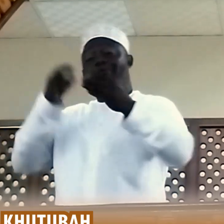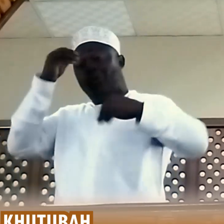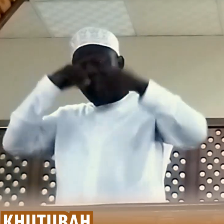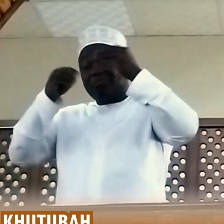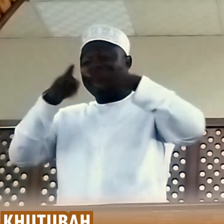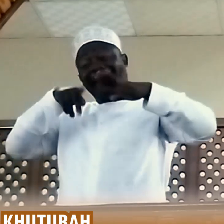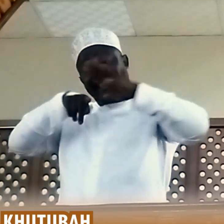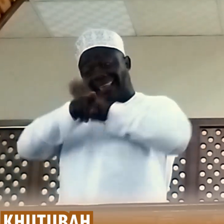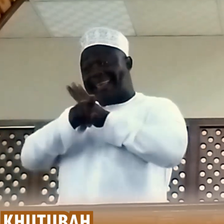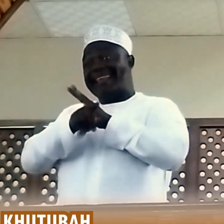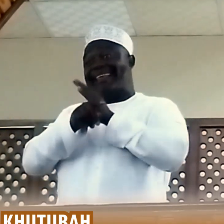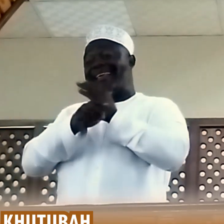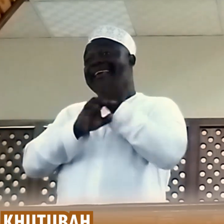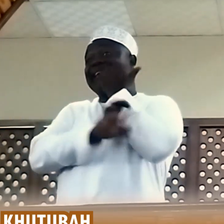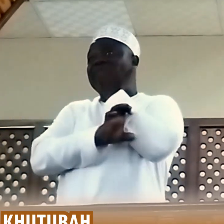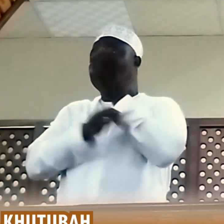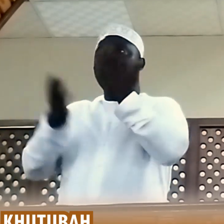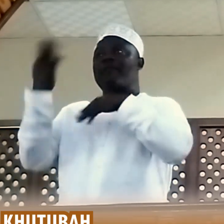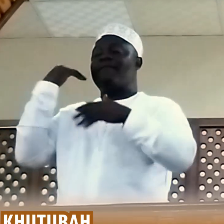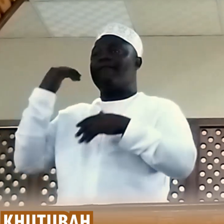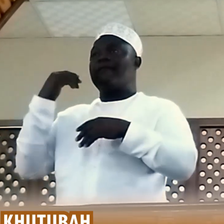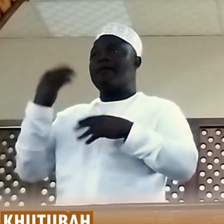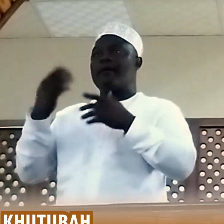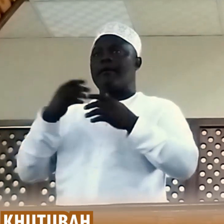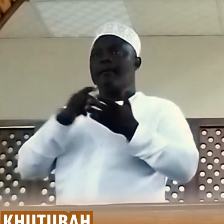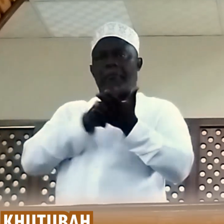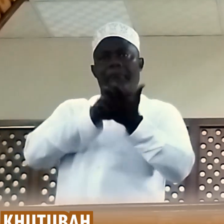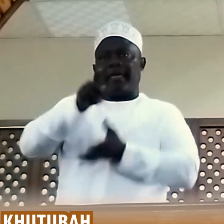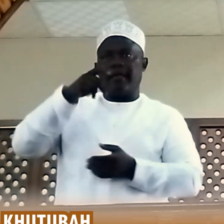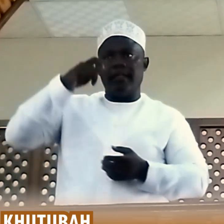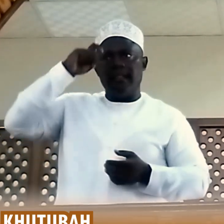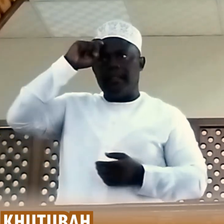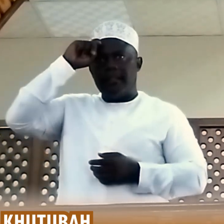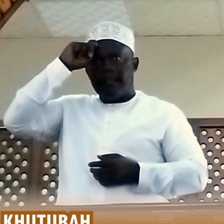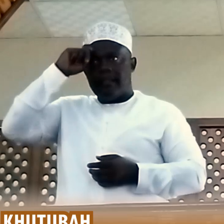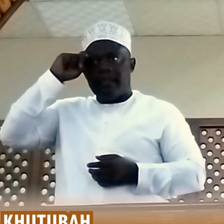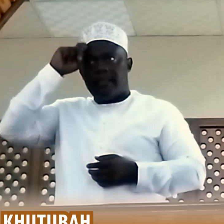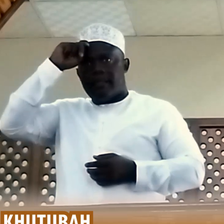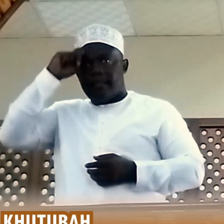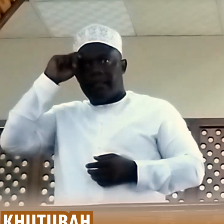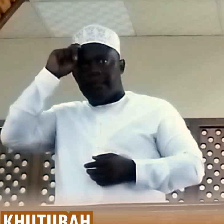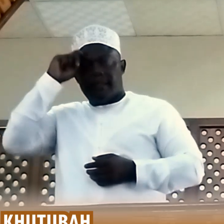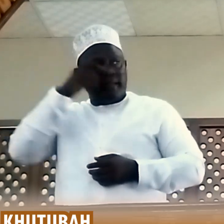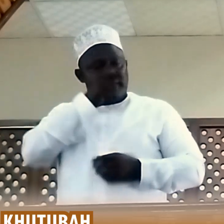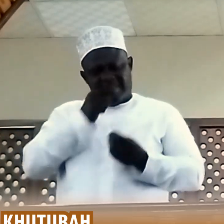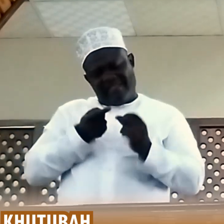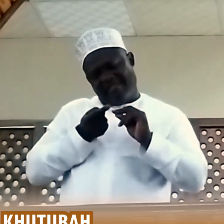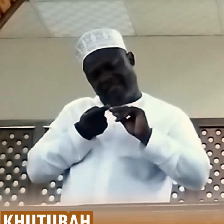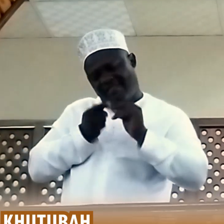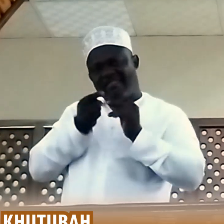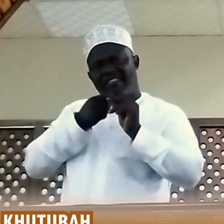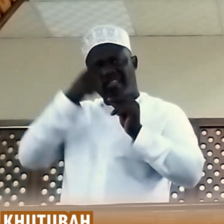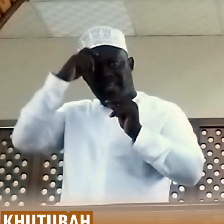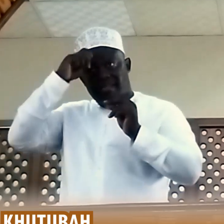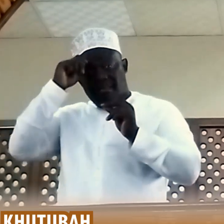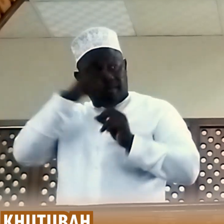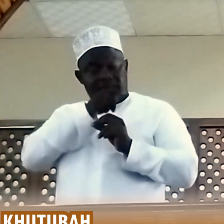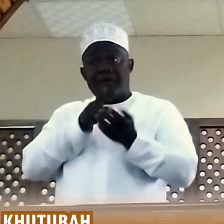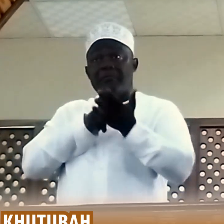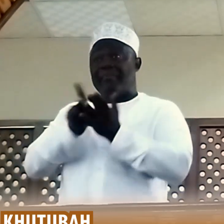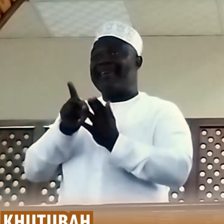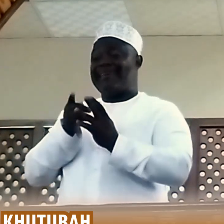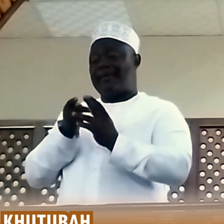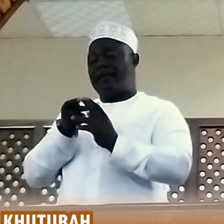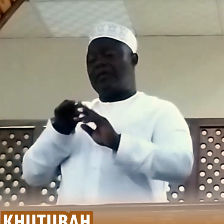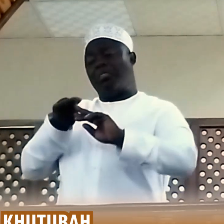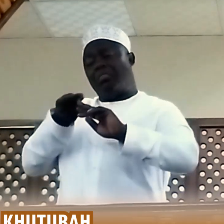ggwanga. Domu nagula ka akajirita akajirita buno nga obusala enjala oba obusala ebintu nga tekaliiko